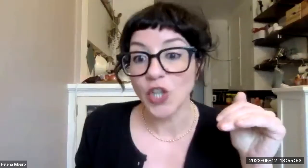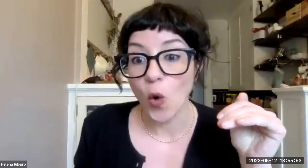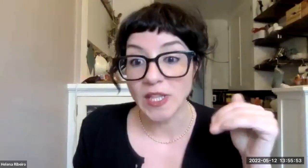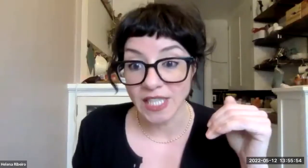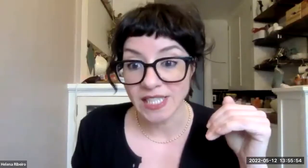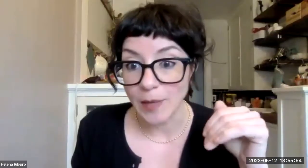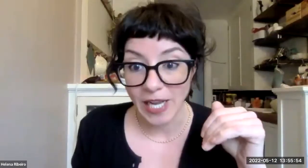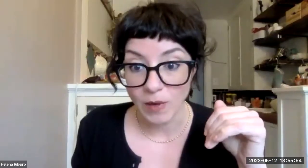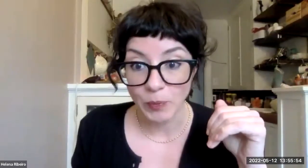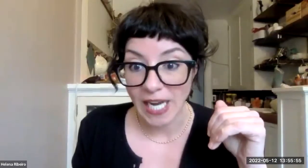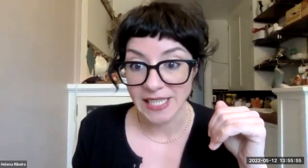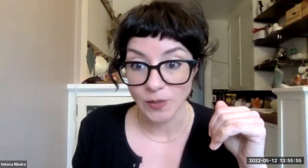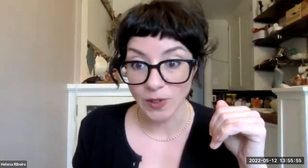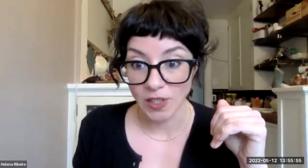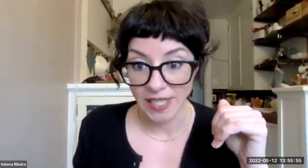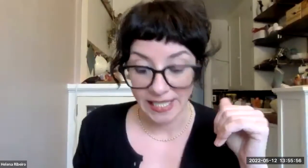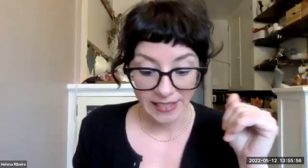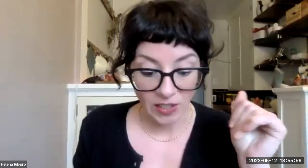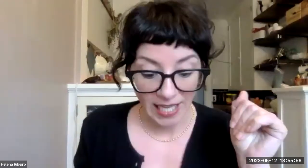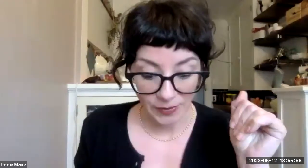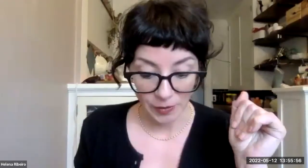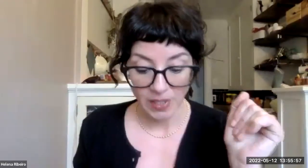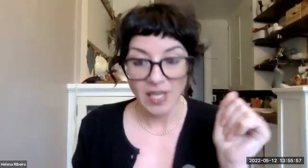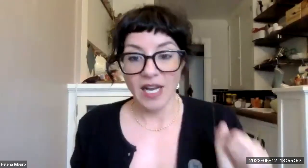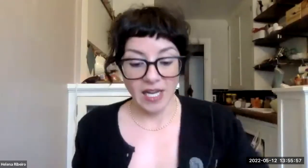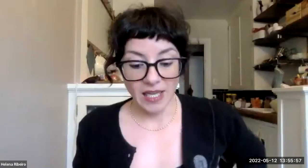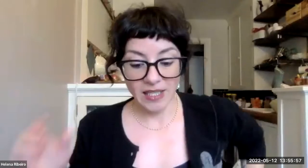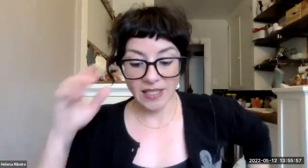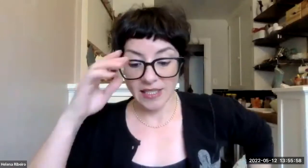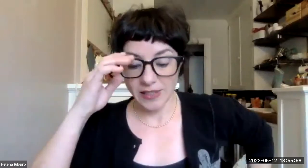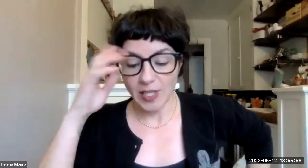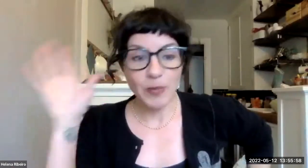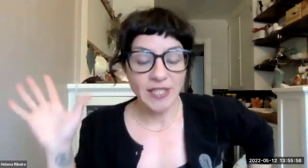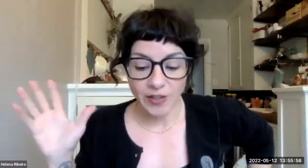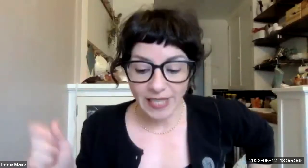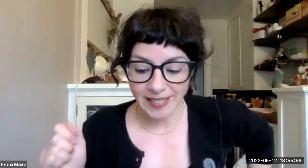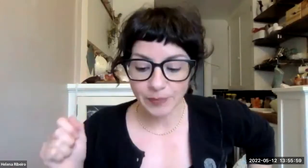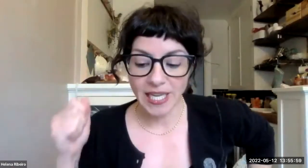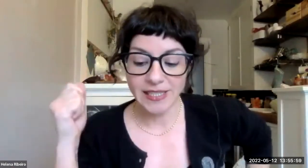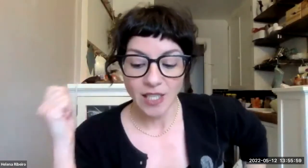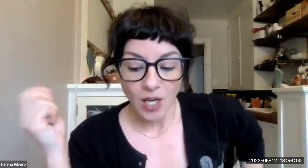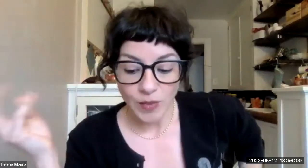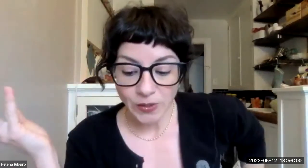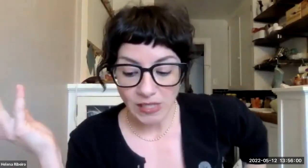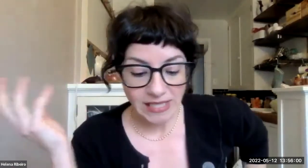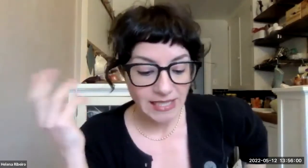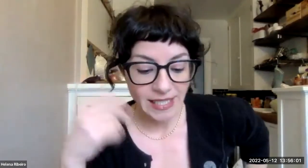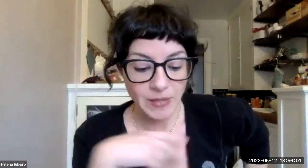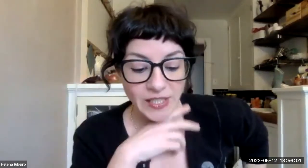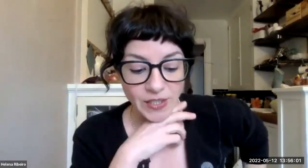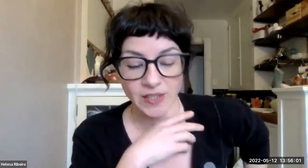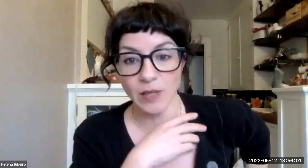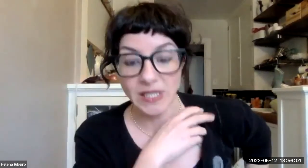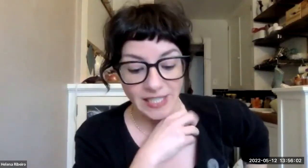To show what this Cite Black Women praxis would look like in the classroom. So they put together lesson plans, resources,